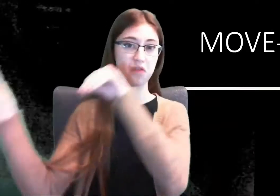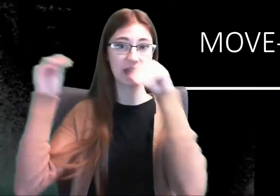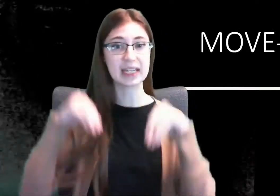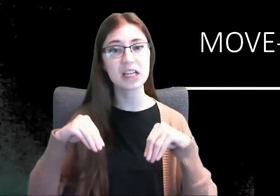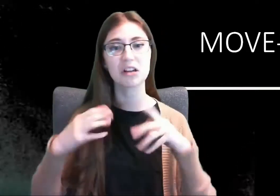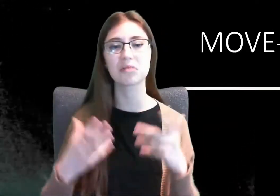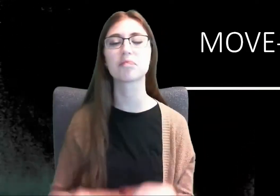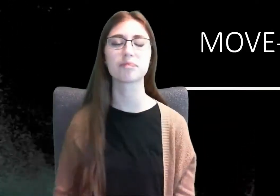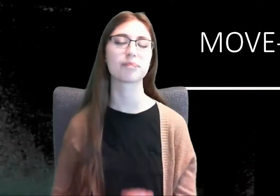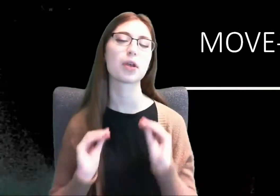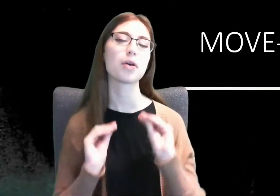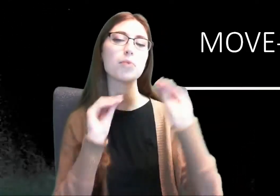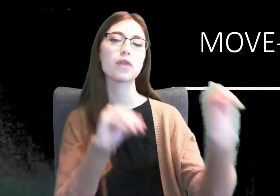in here, move in.